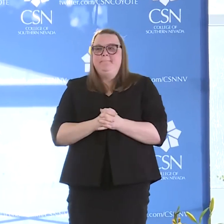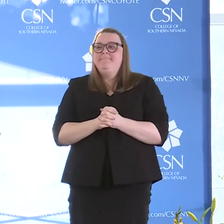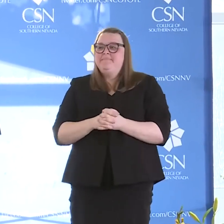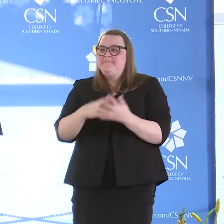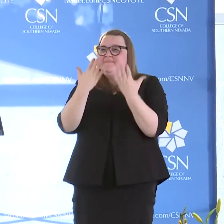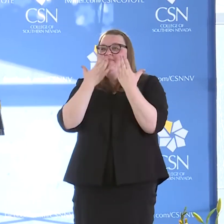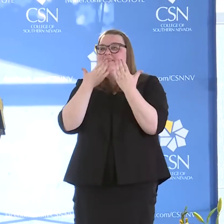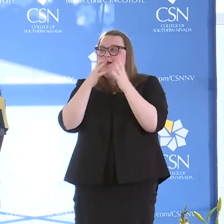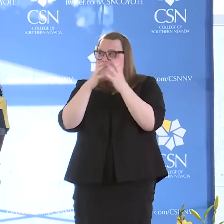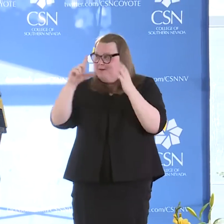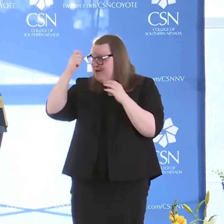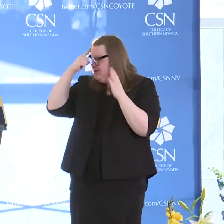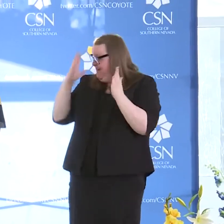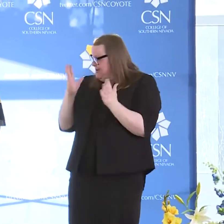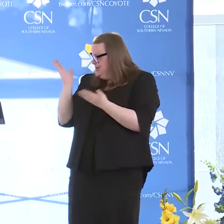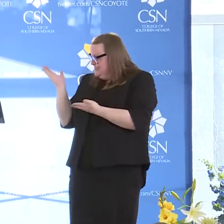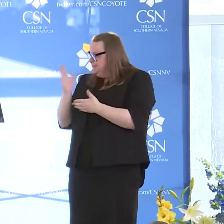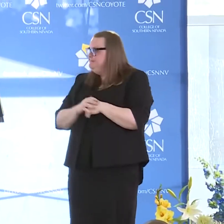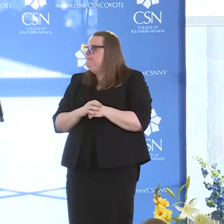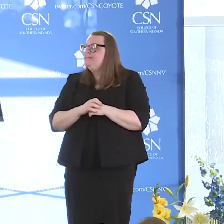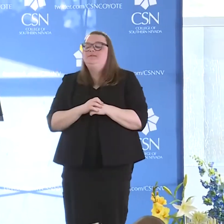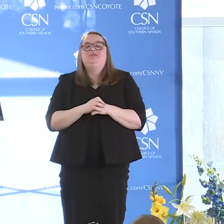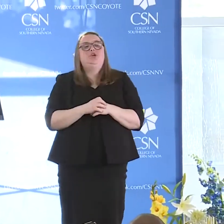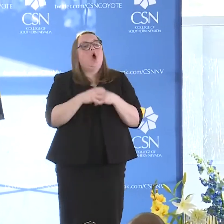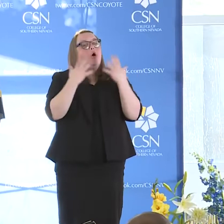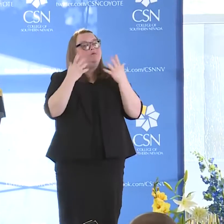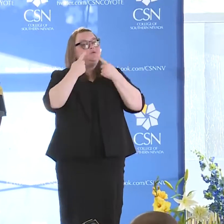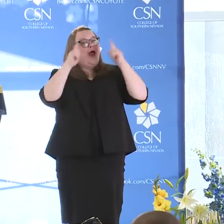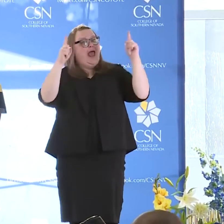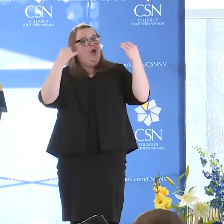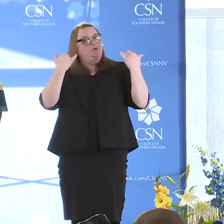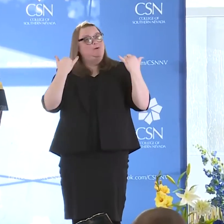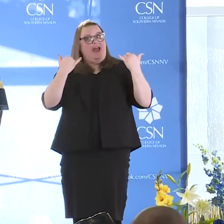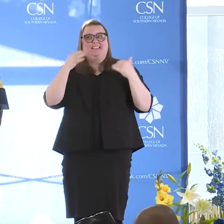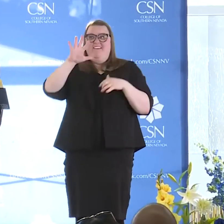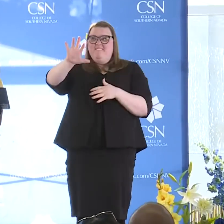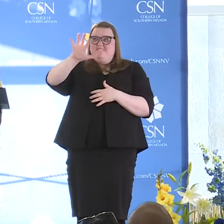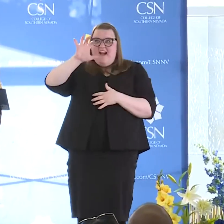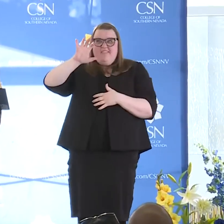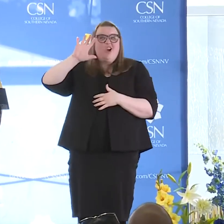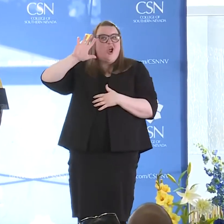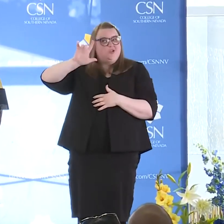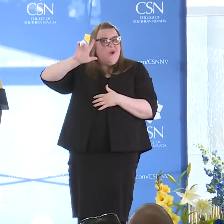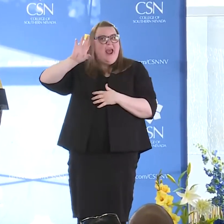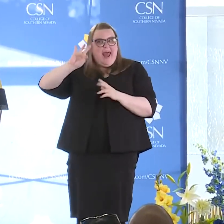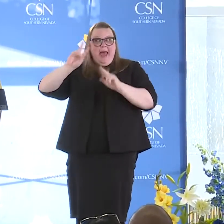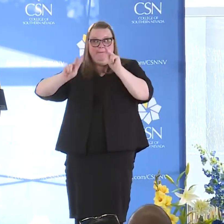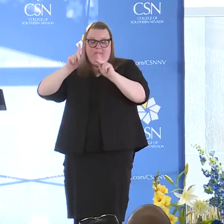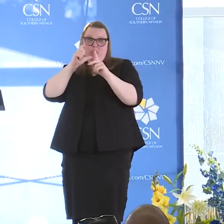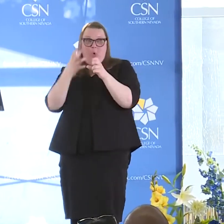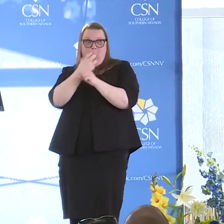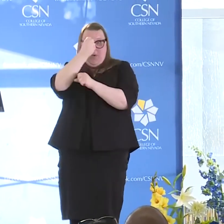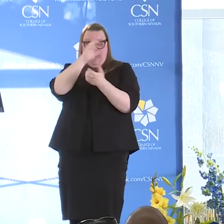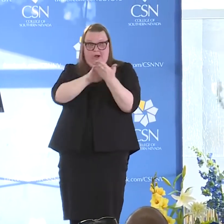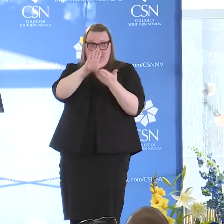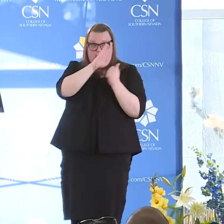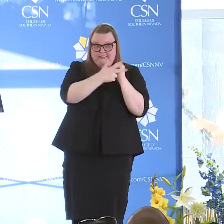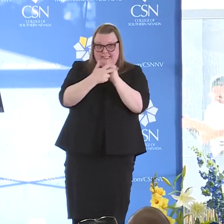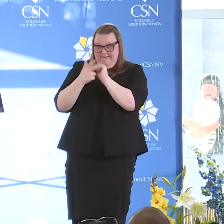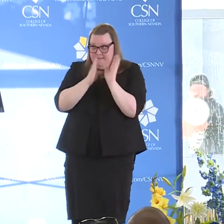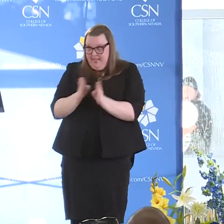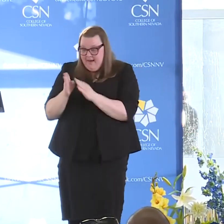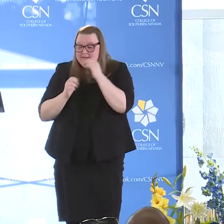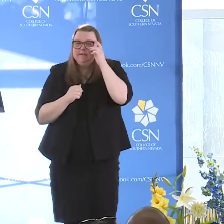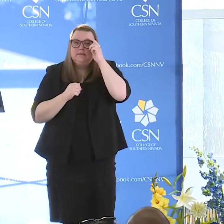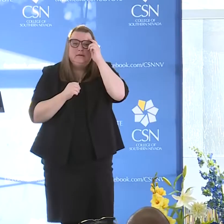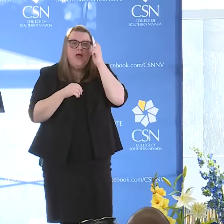Thank you so much, Governor Sisolak. So, to announce today's 529 College Saving Plan winners, we